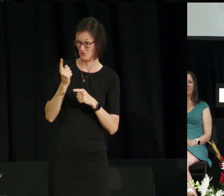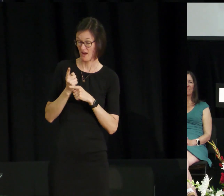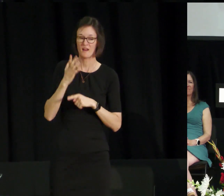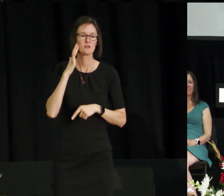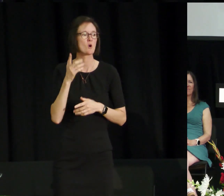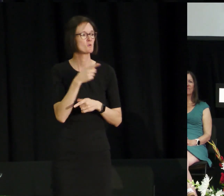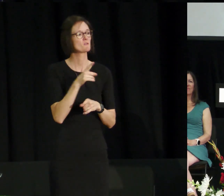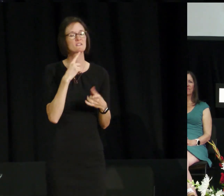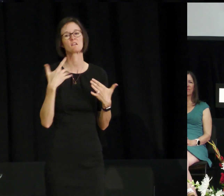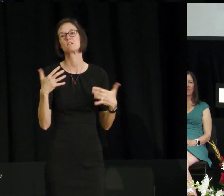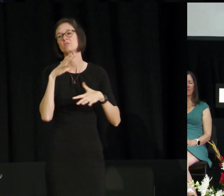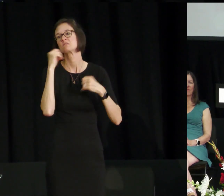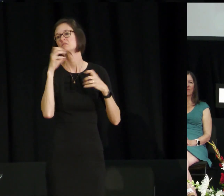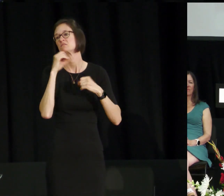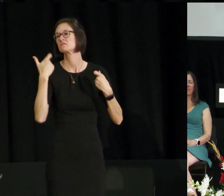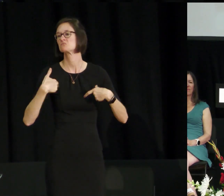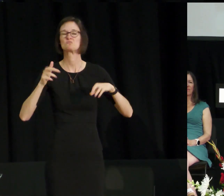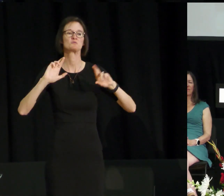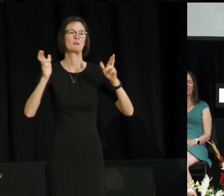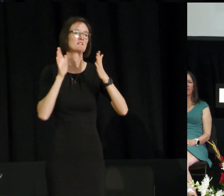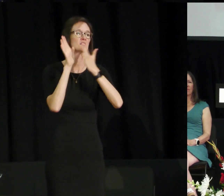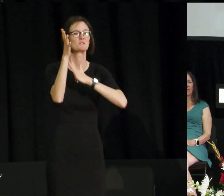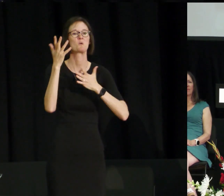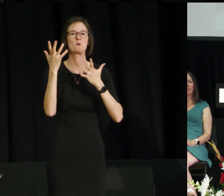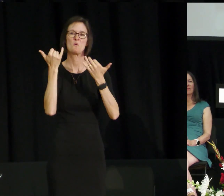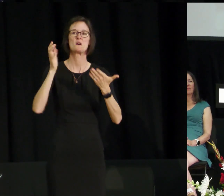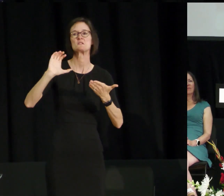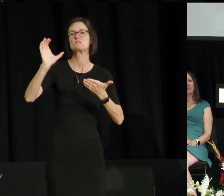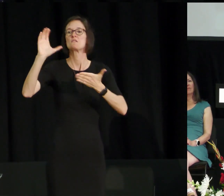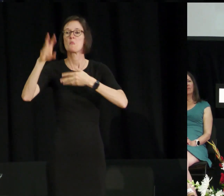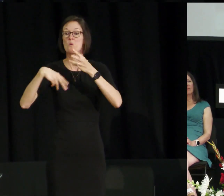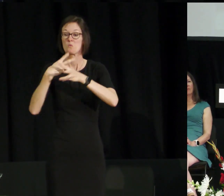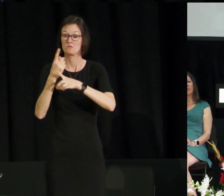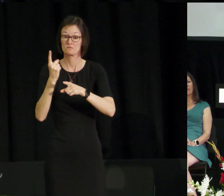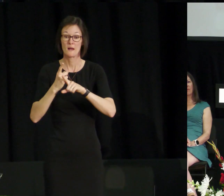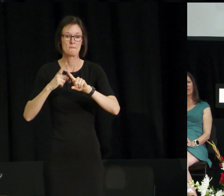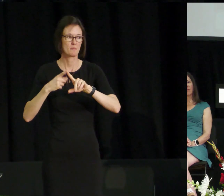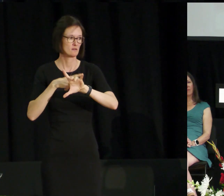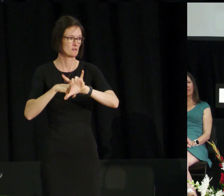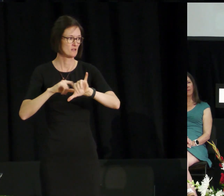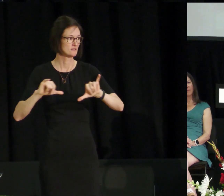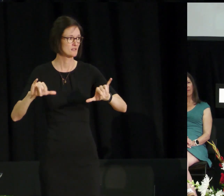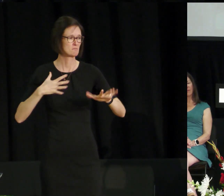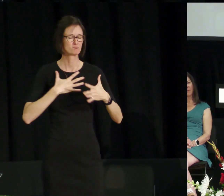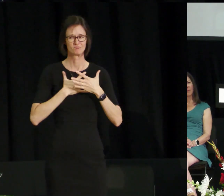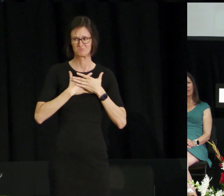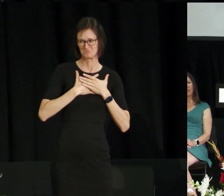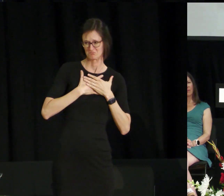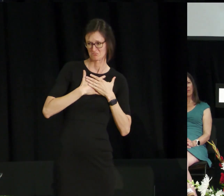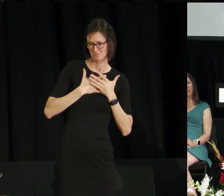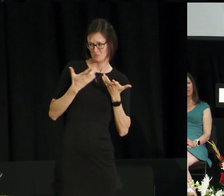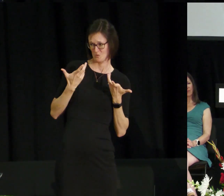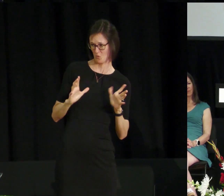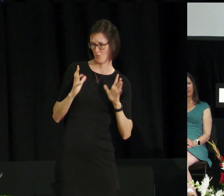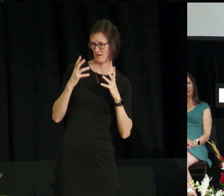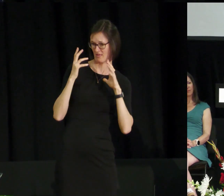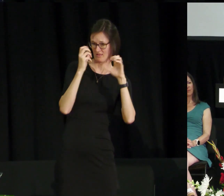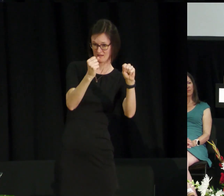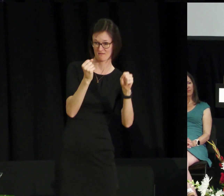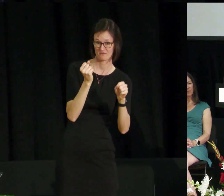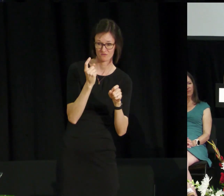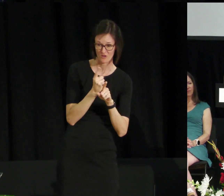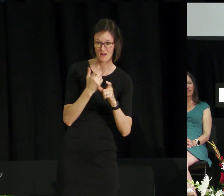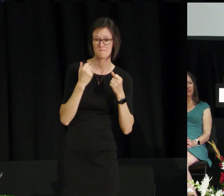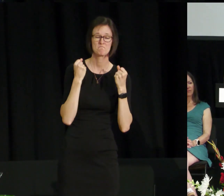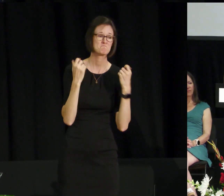out there I want to explore the world And at the same time It's bittersweet Right You've made so many Friends here Even with staff members